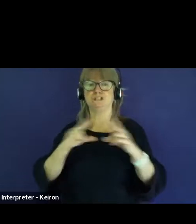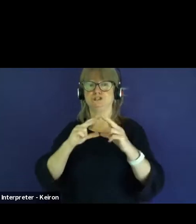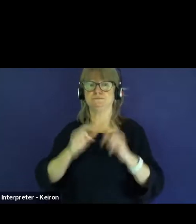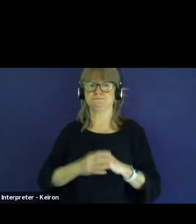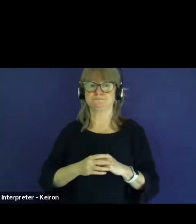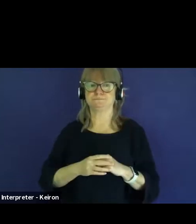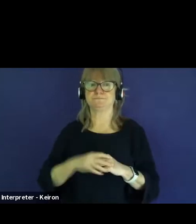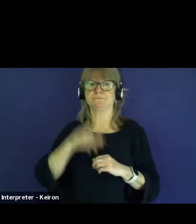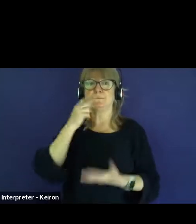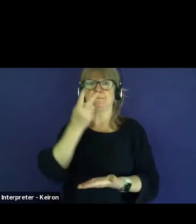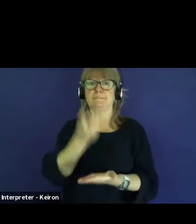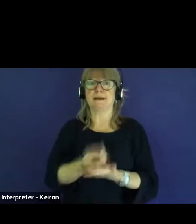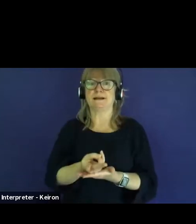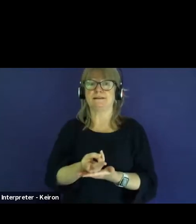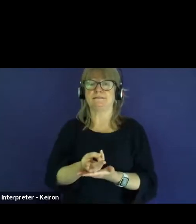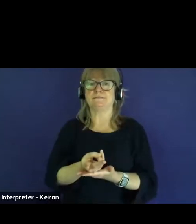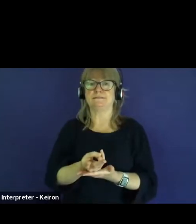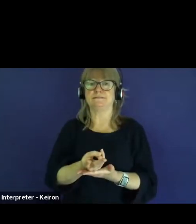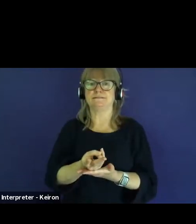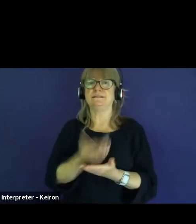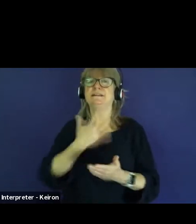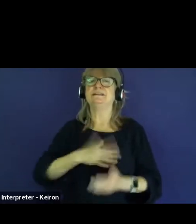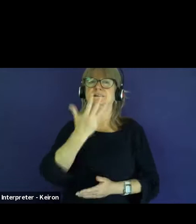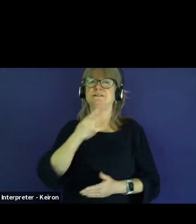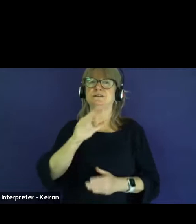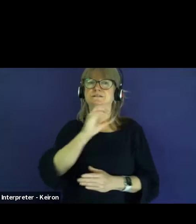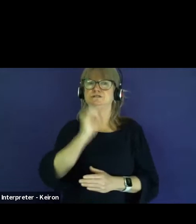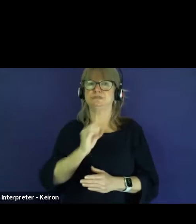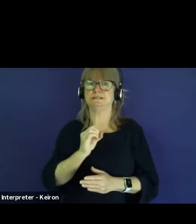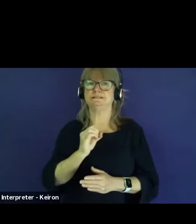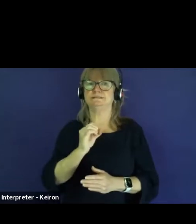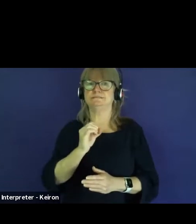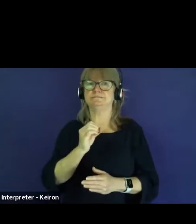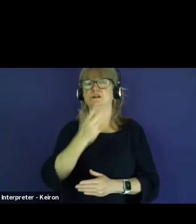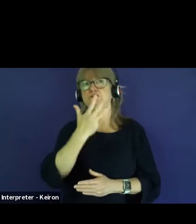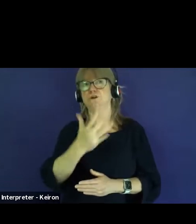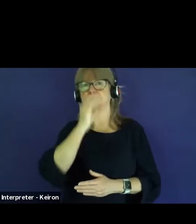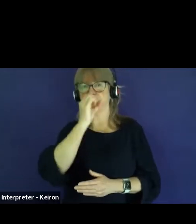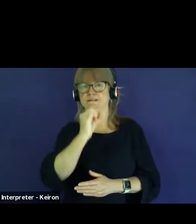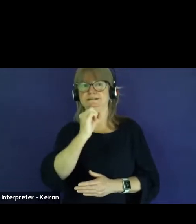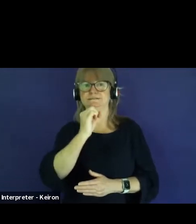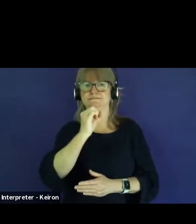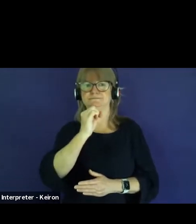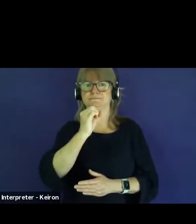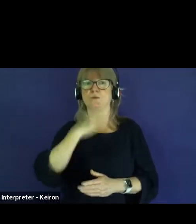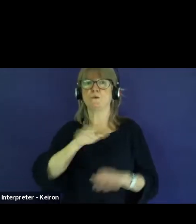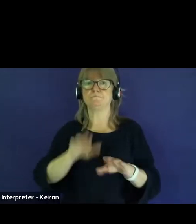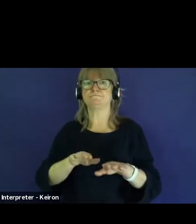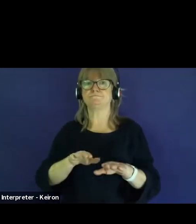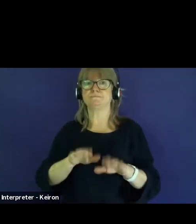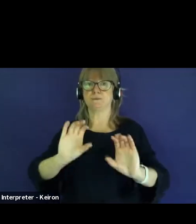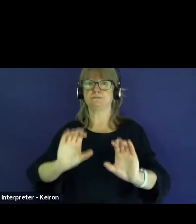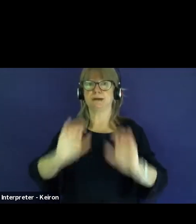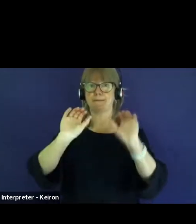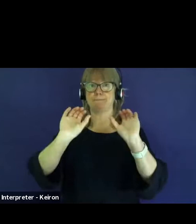Our legs should be at 90 degrees, and we're going to bring our hips towards the ceiling. So we want to drive our bottom up and bring our